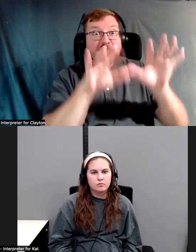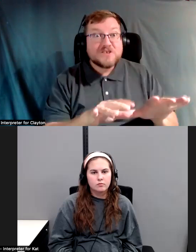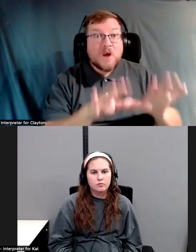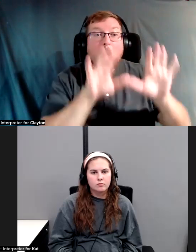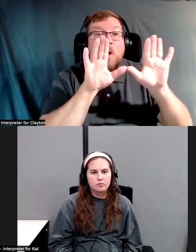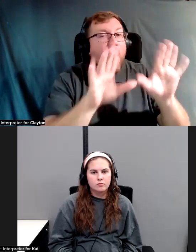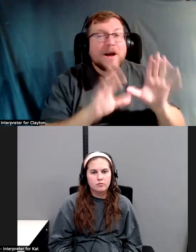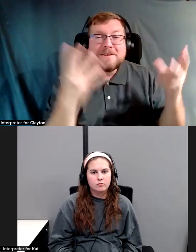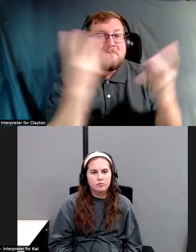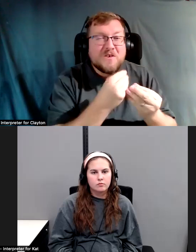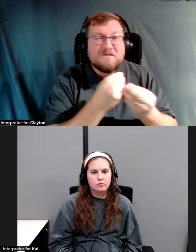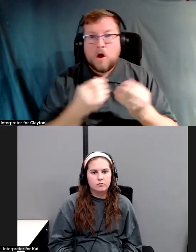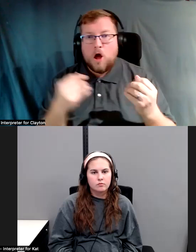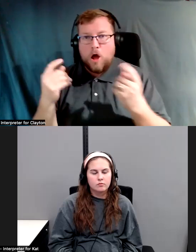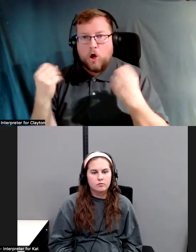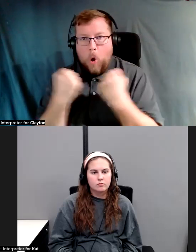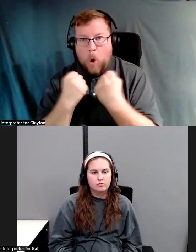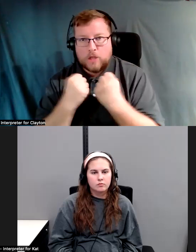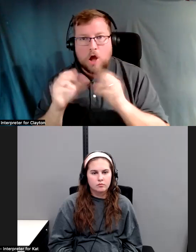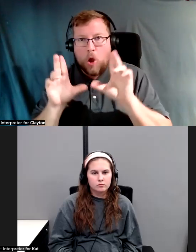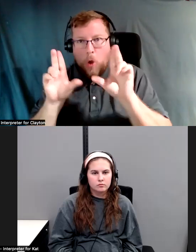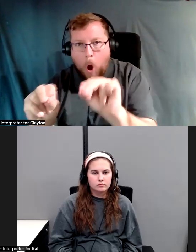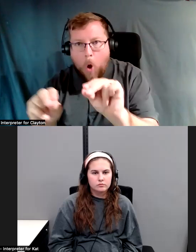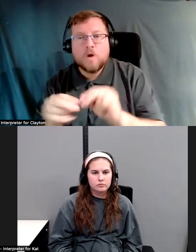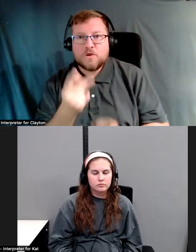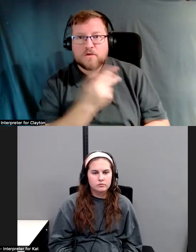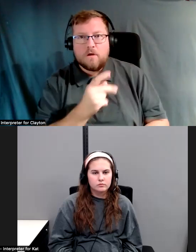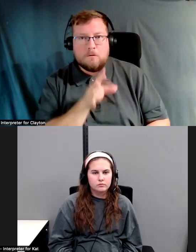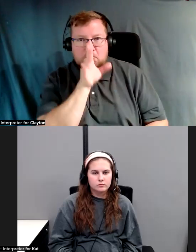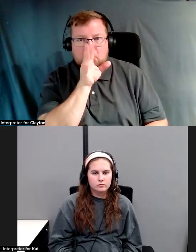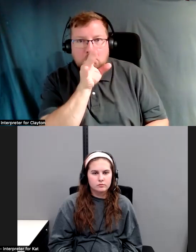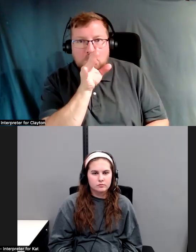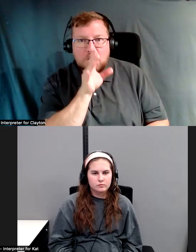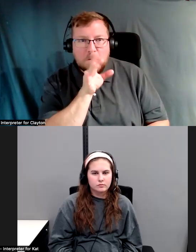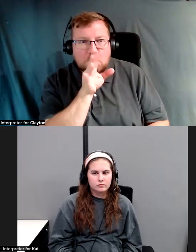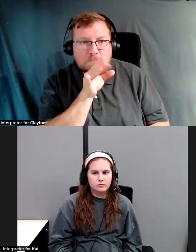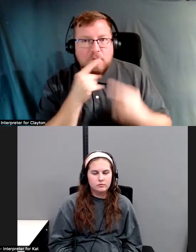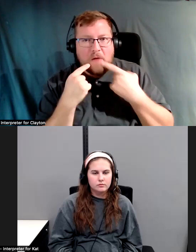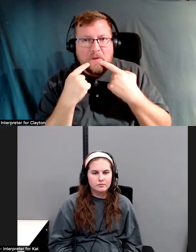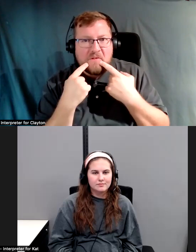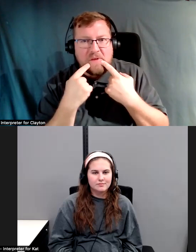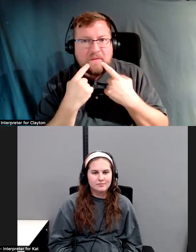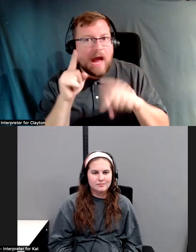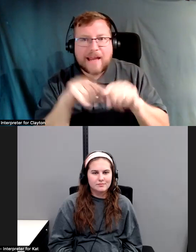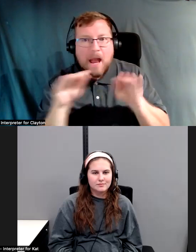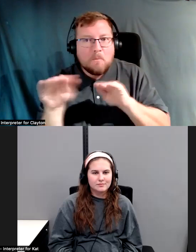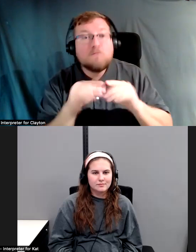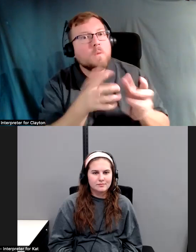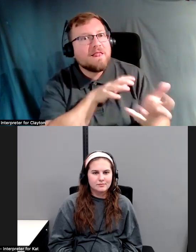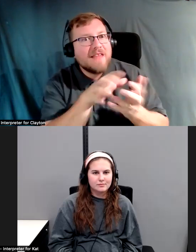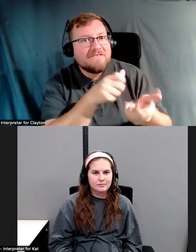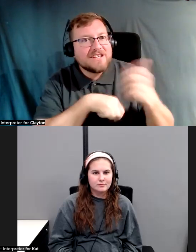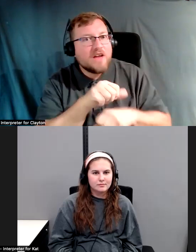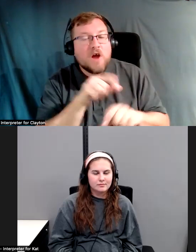through our lines outside and our mouths were frozen. And so we're like, kind of just trying to clear our lines. And we kept laughing at each other because we